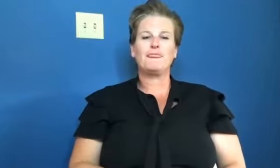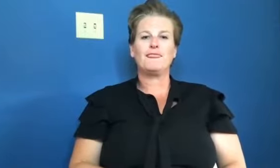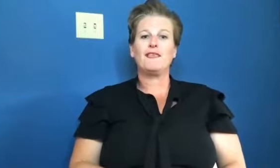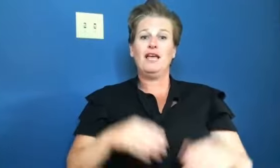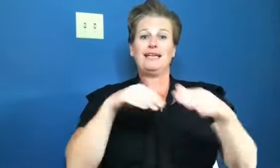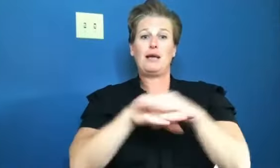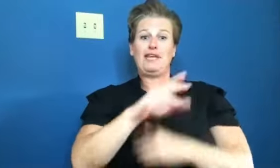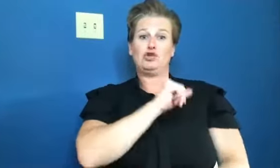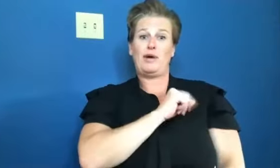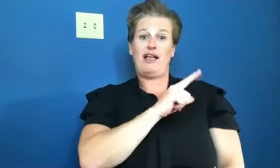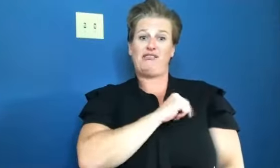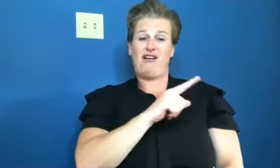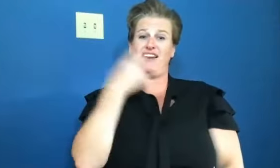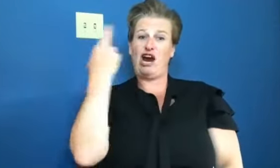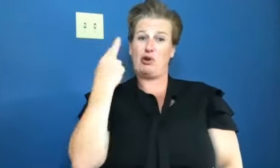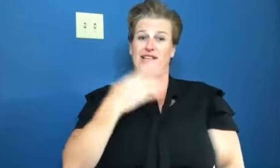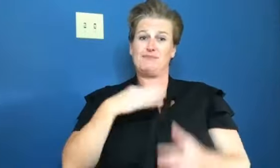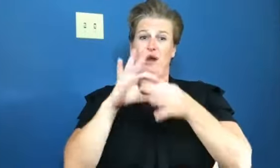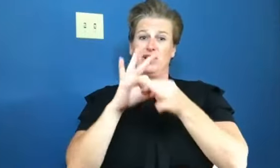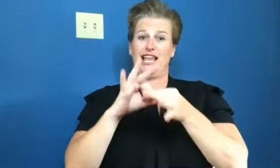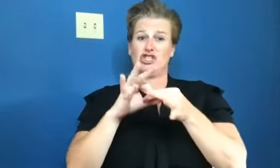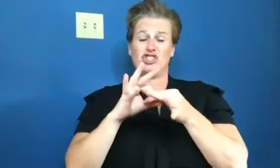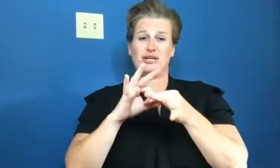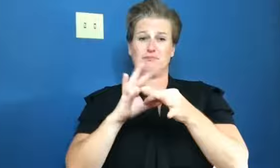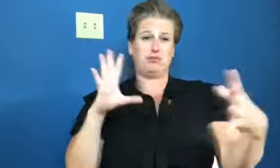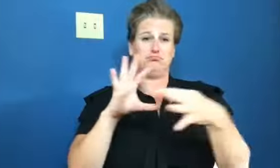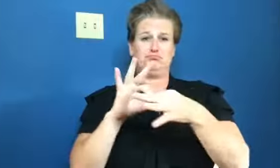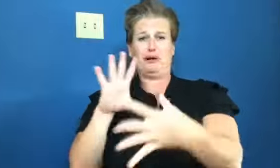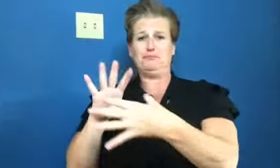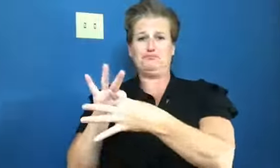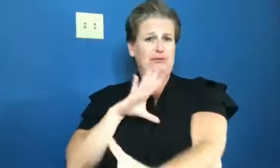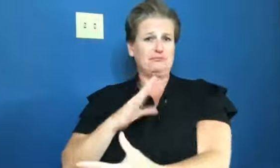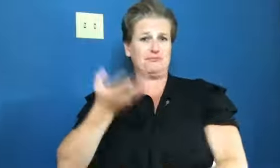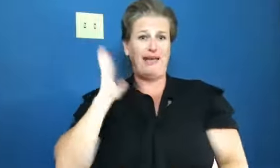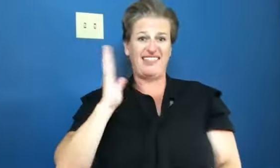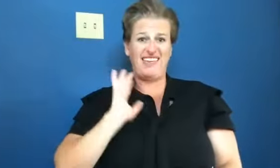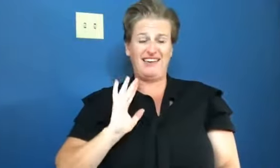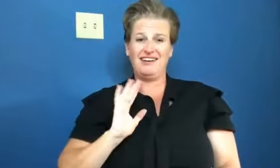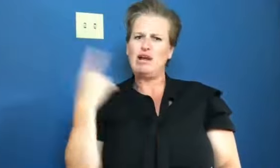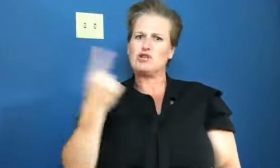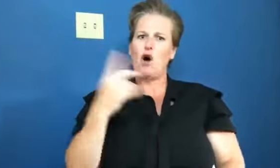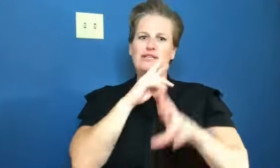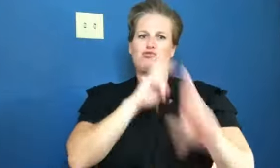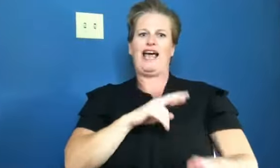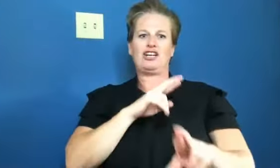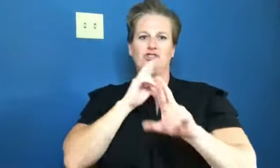my relationships were so explosive. I didn't have a relationship with anybody. I had reactionships with everybody because I have